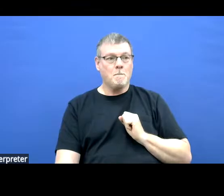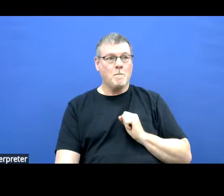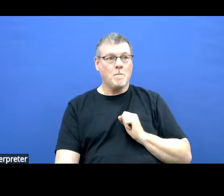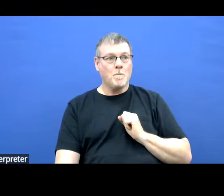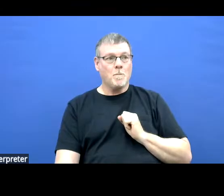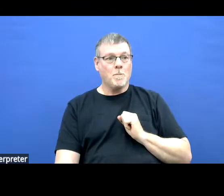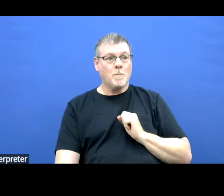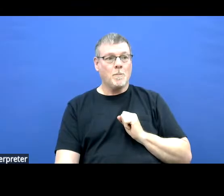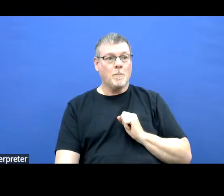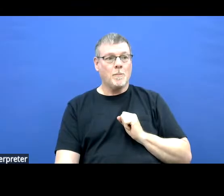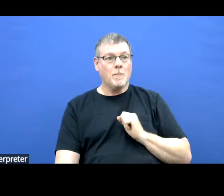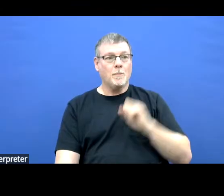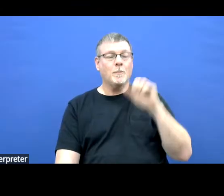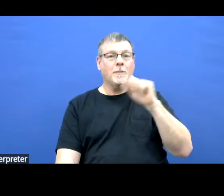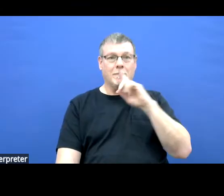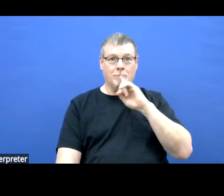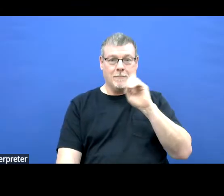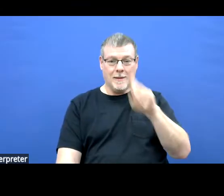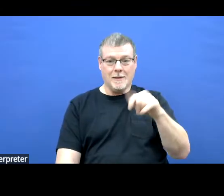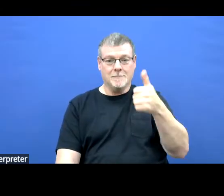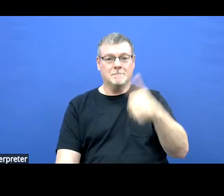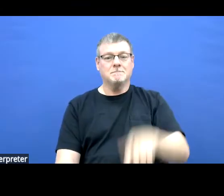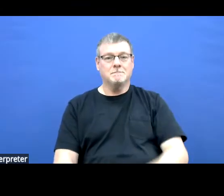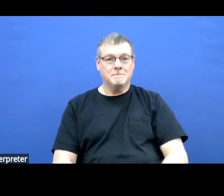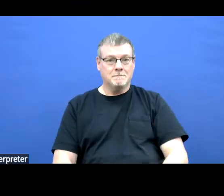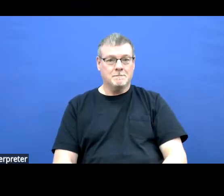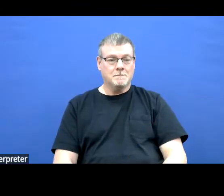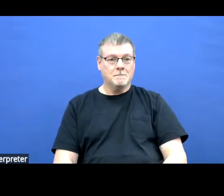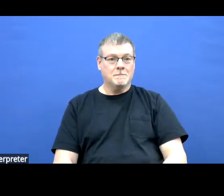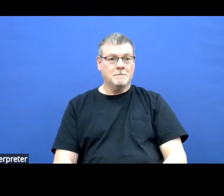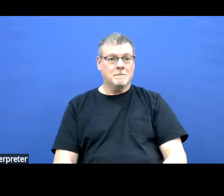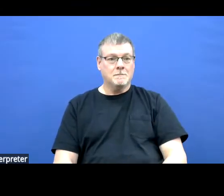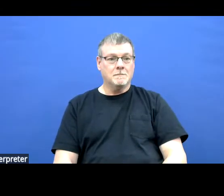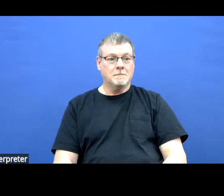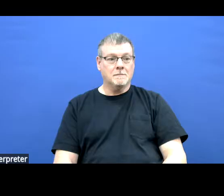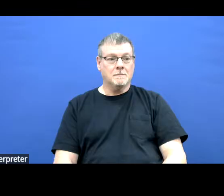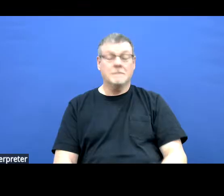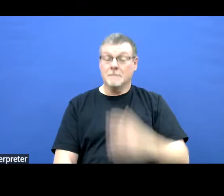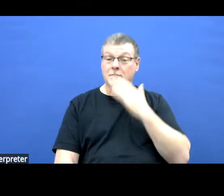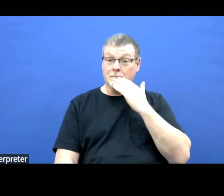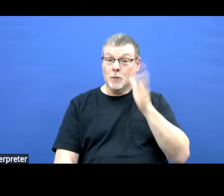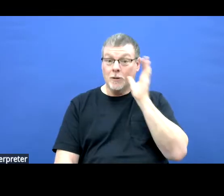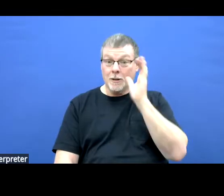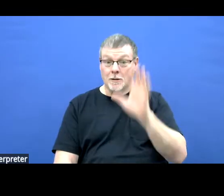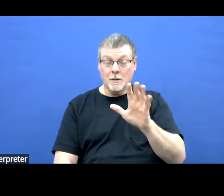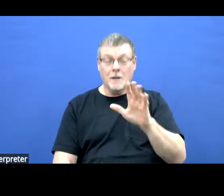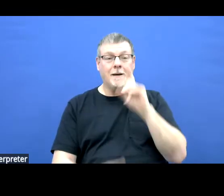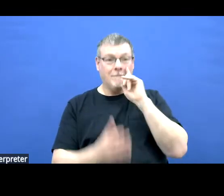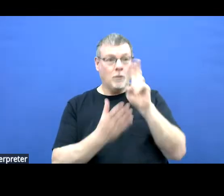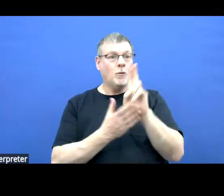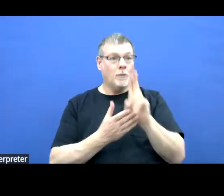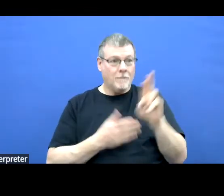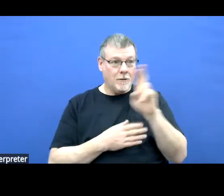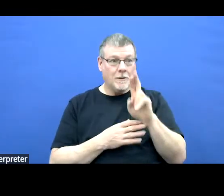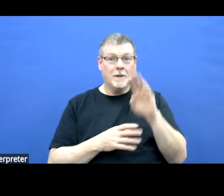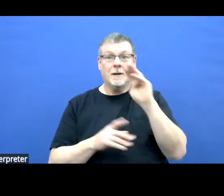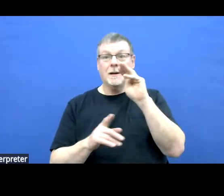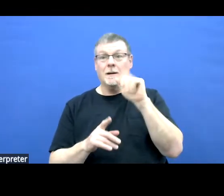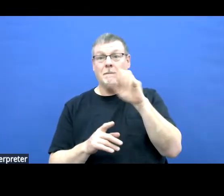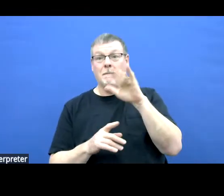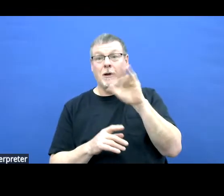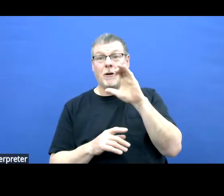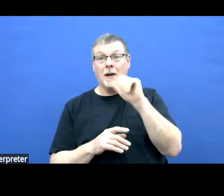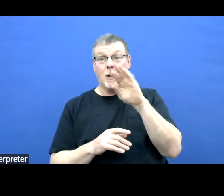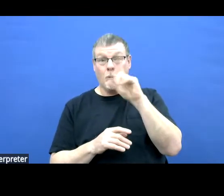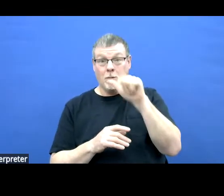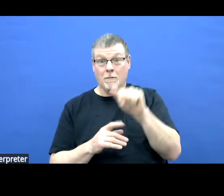As the answer from the audience, yes, we are. Okay. And, Mary. that was for the U of R, Mary Carriola